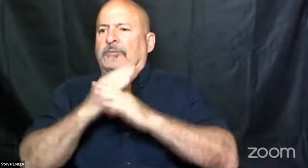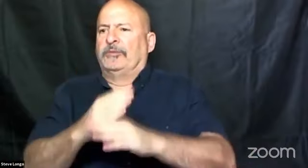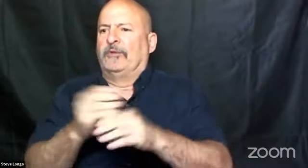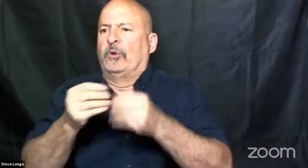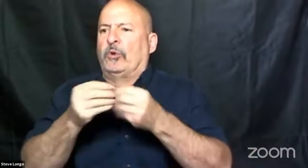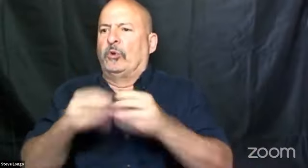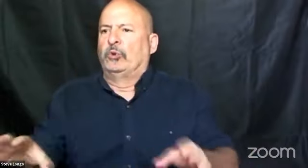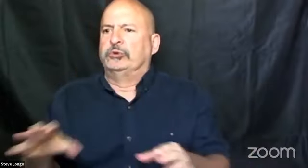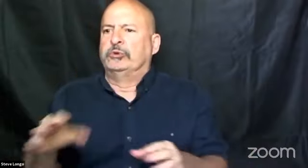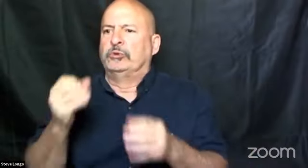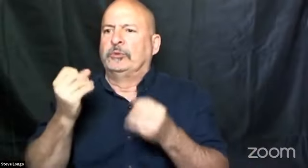we have a president